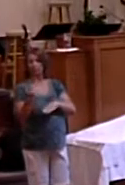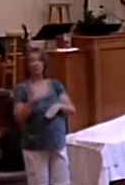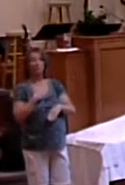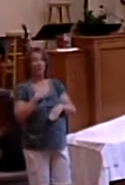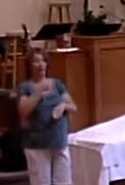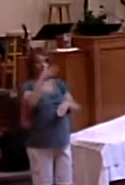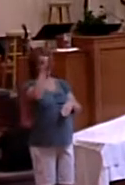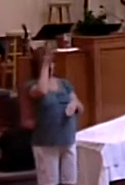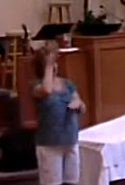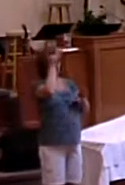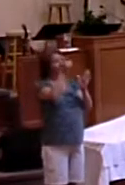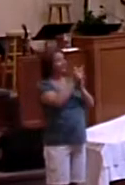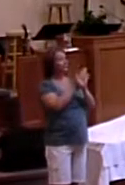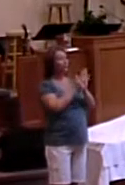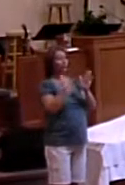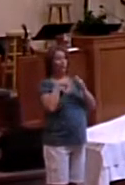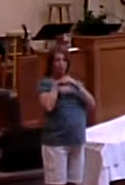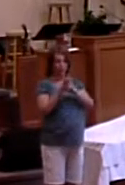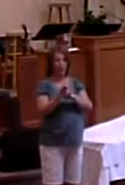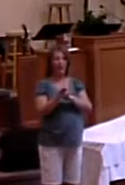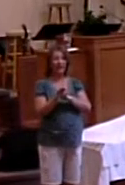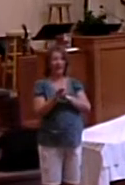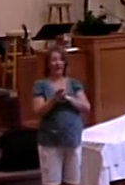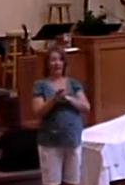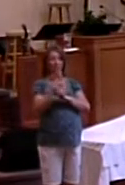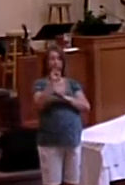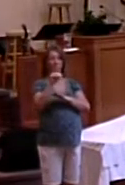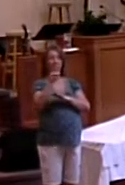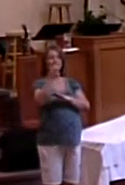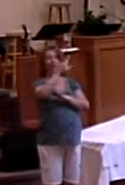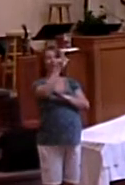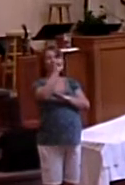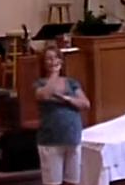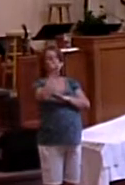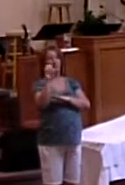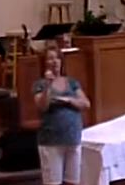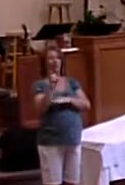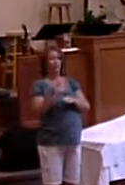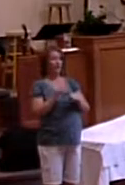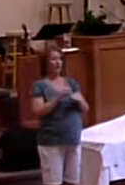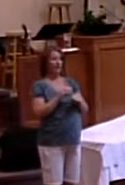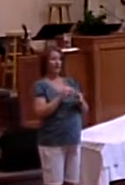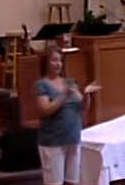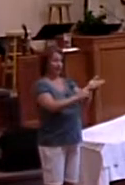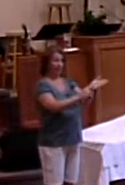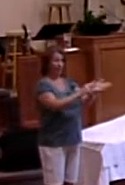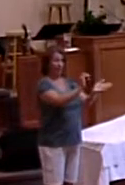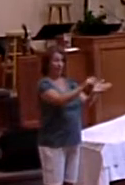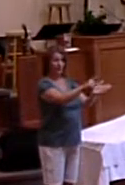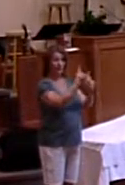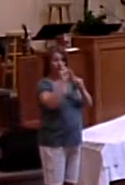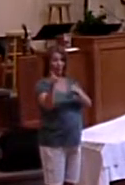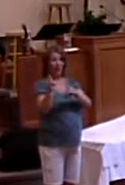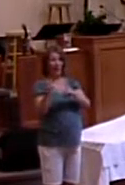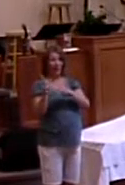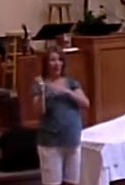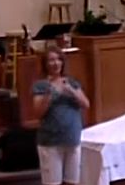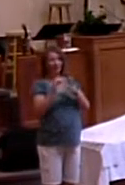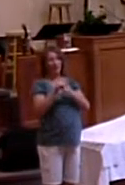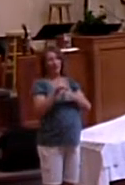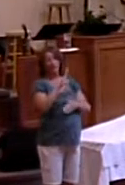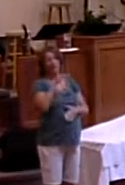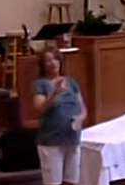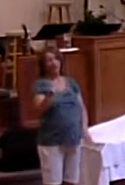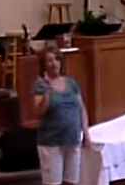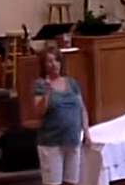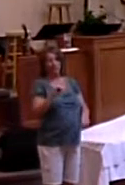we always put in for these special hunts, these muzzleloader hunts each and every year. We don't get chosen very often, but we put in for these hunts and like 1,300 people